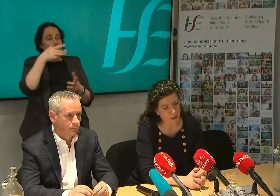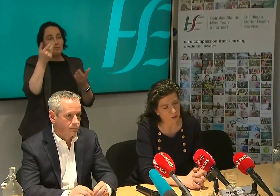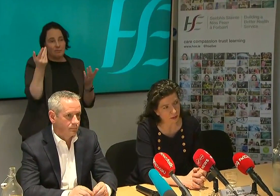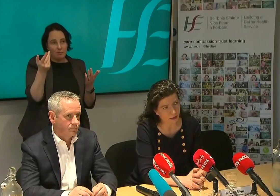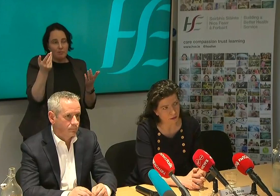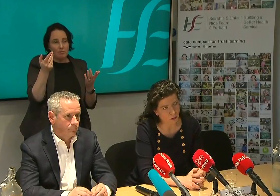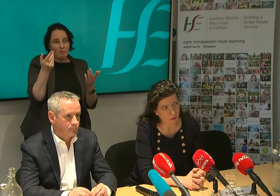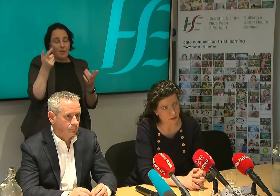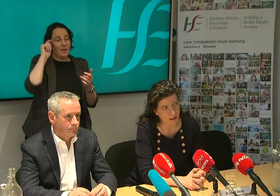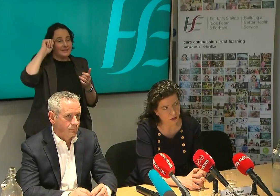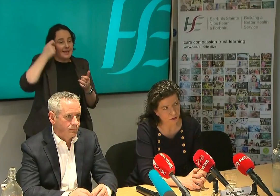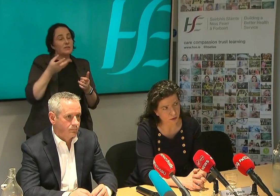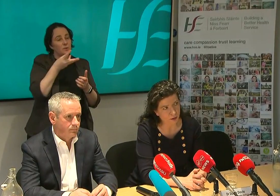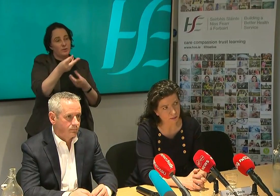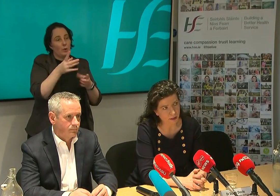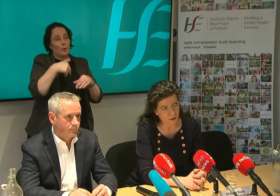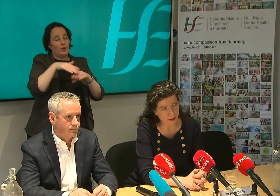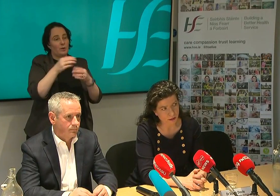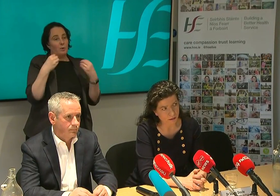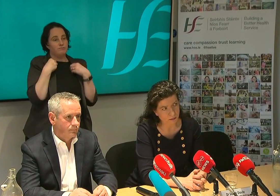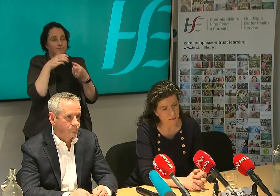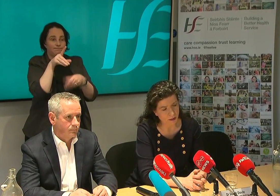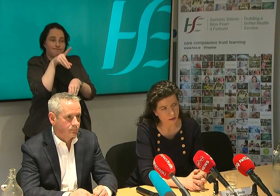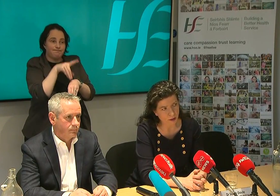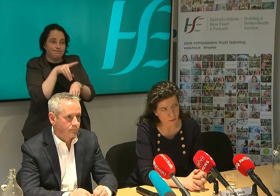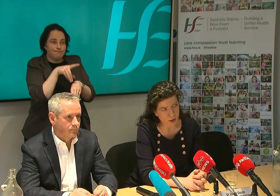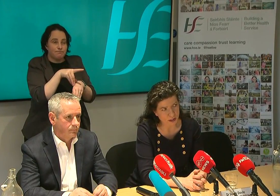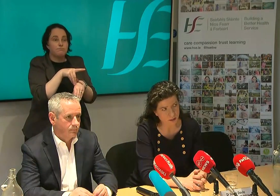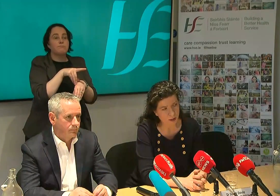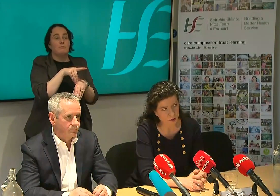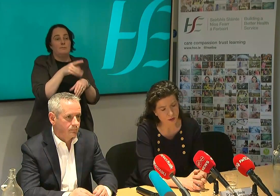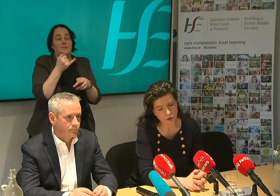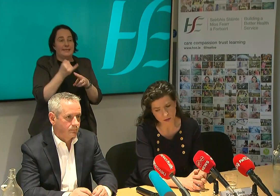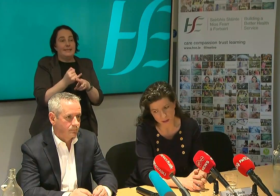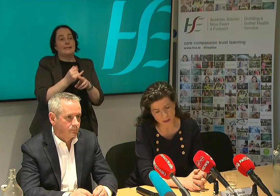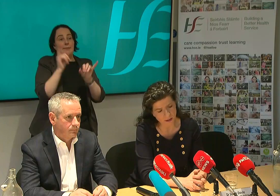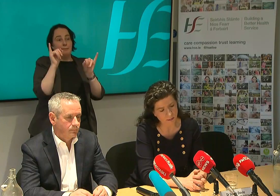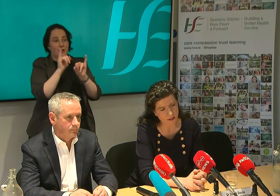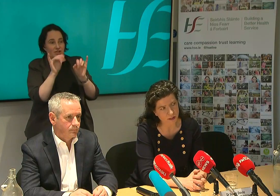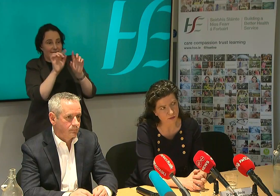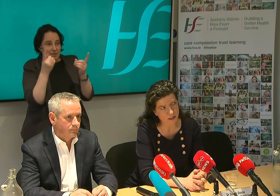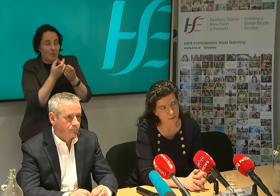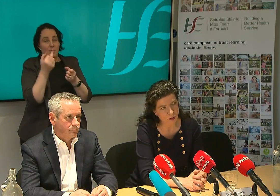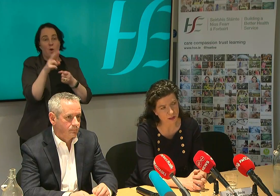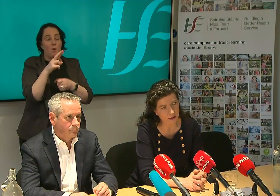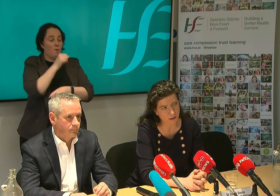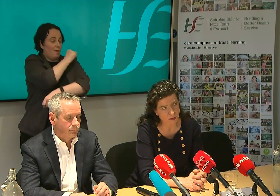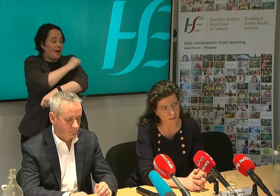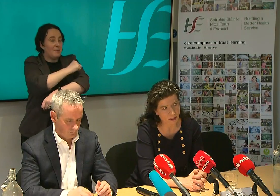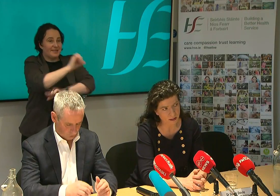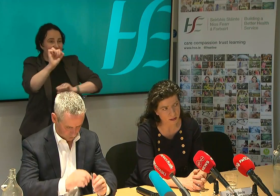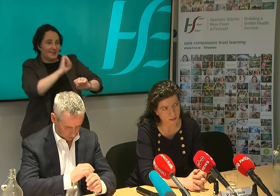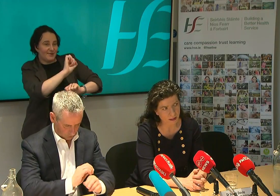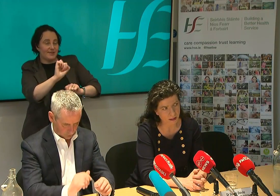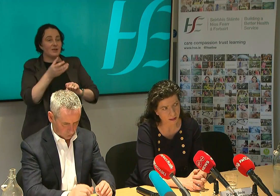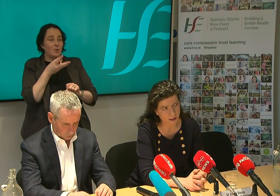that will be done by their own doctor or, you know, in an emergency department or now by the ambulance service, but they will